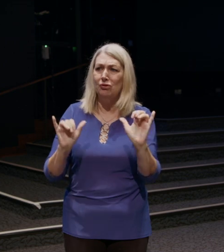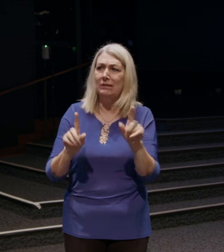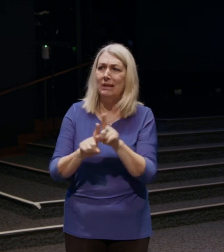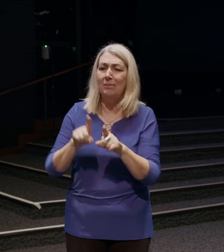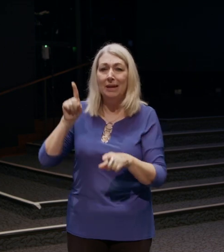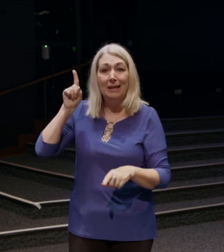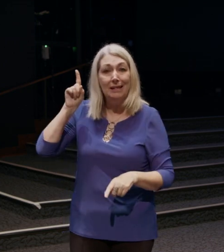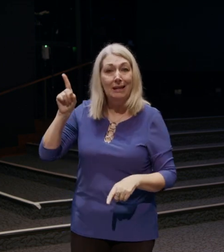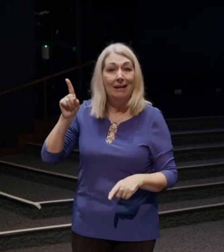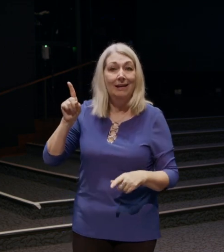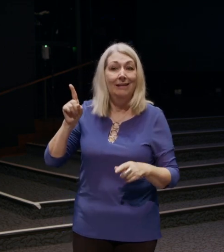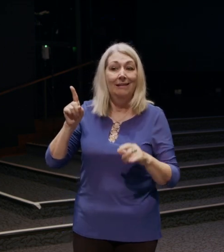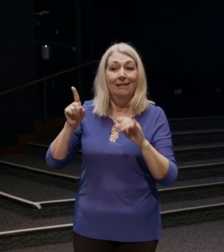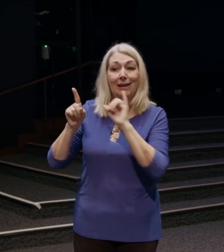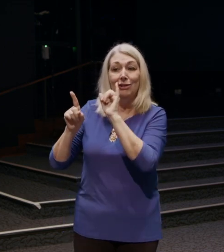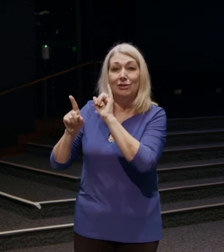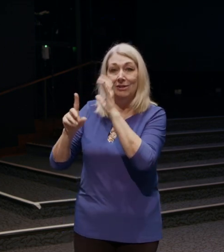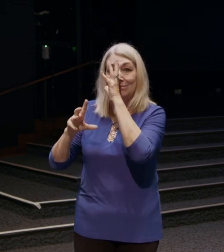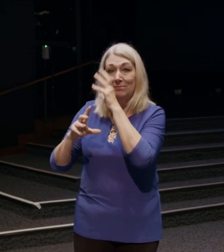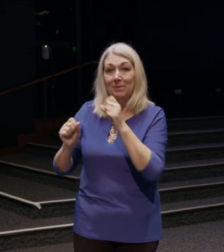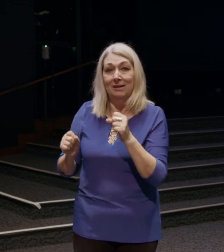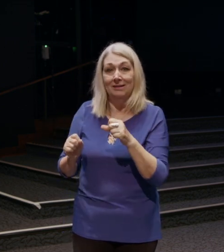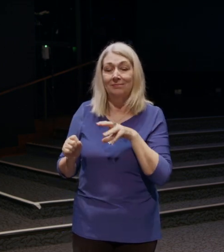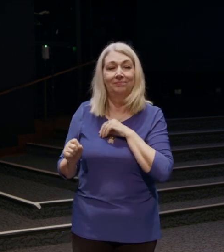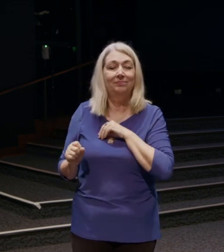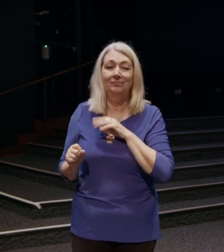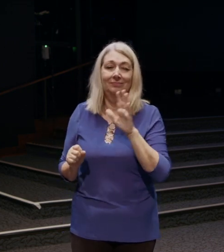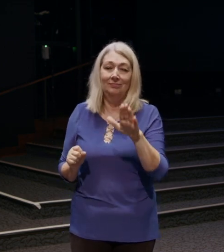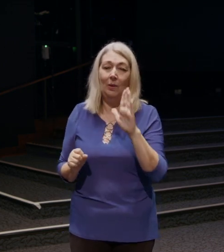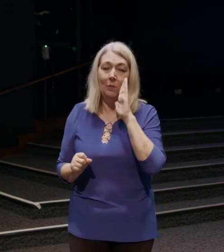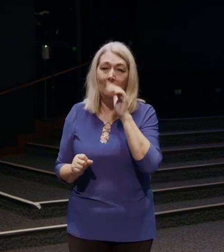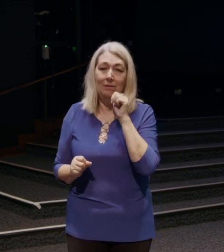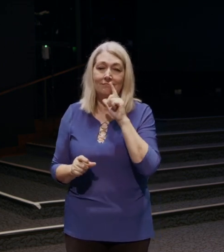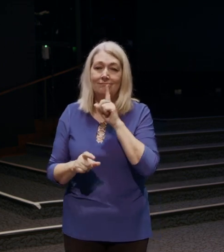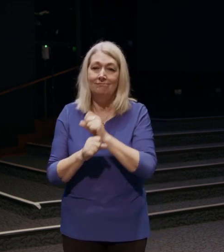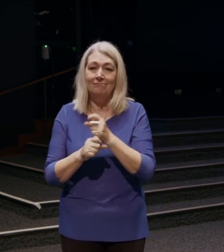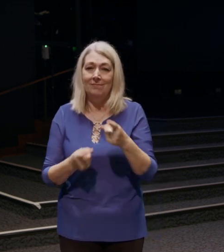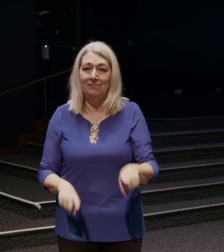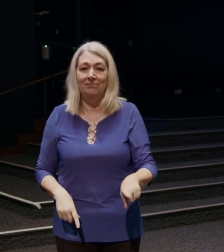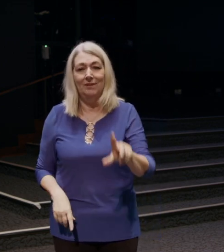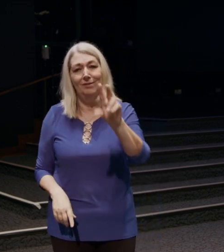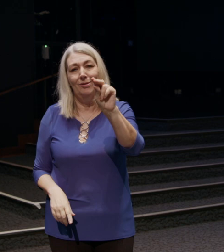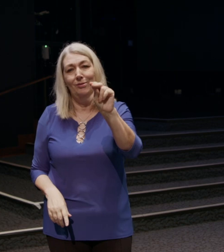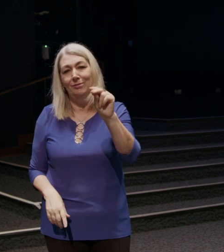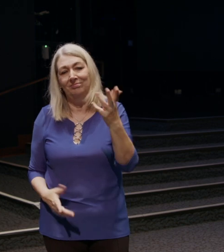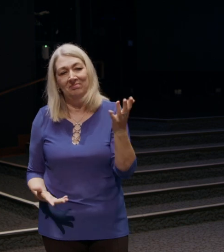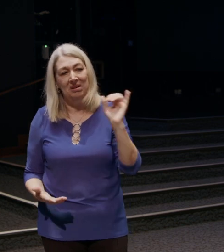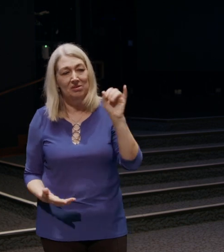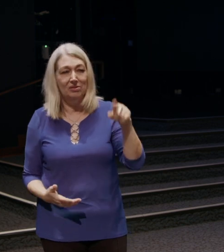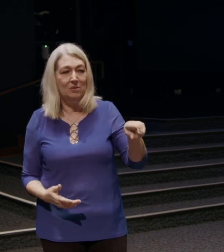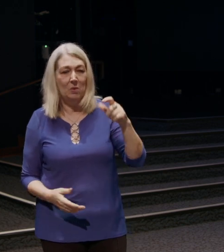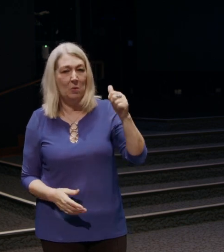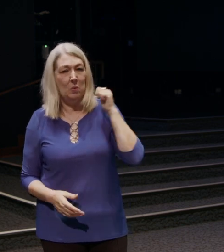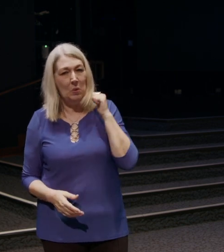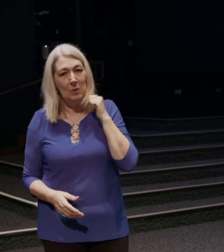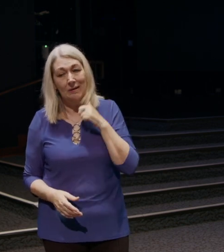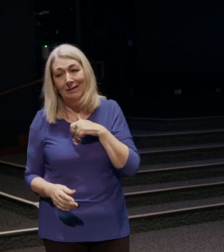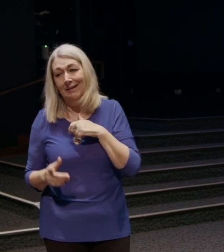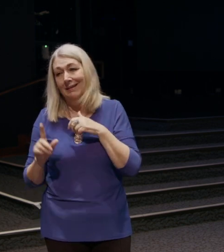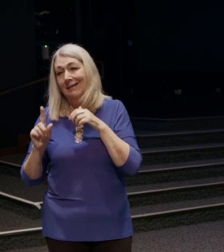to say that, don't hold your breath. He won't. She can't.